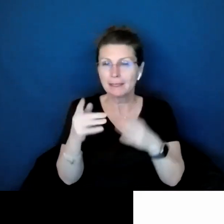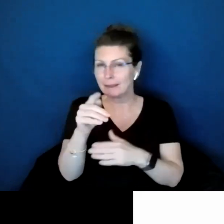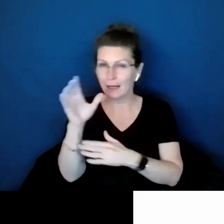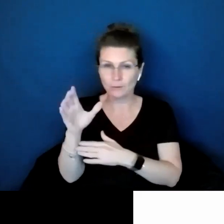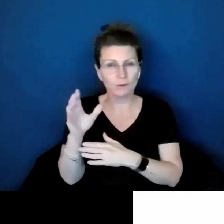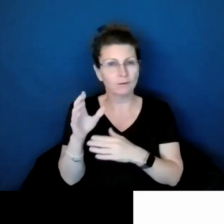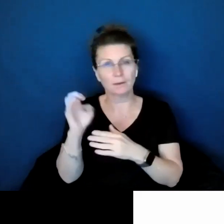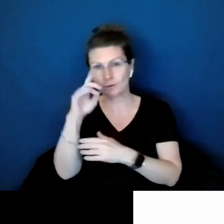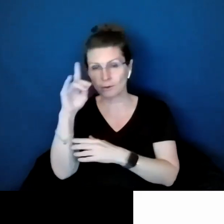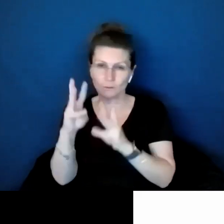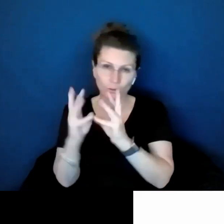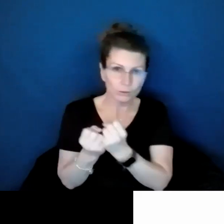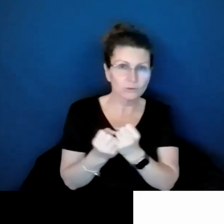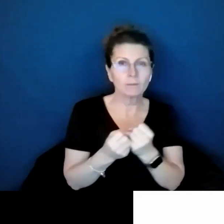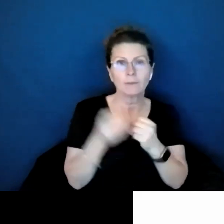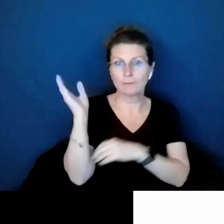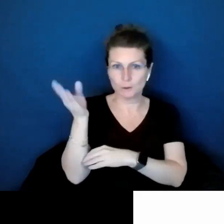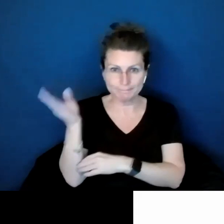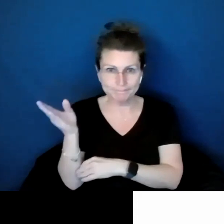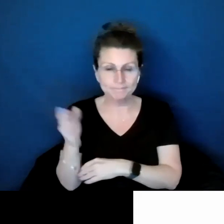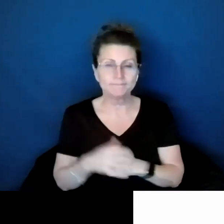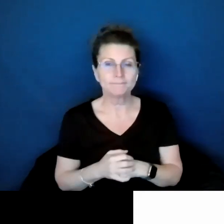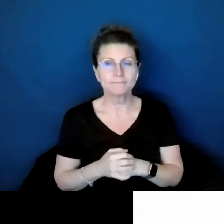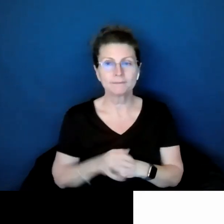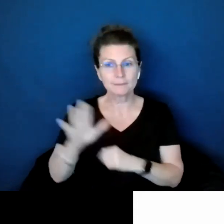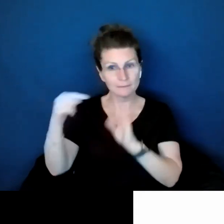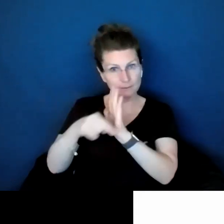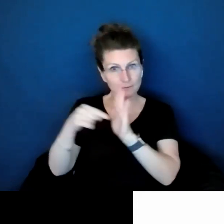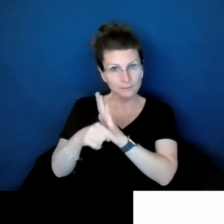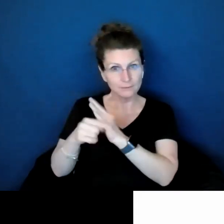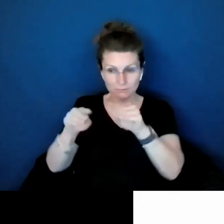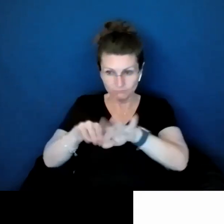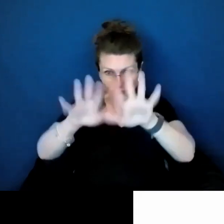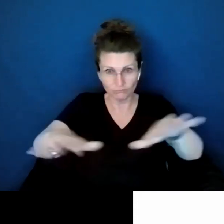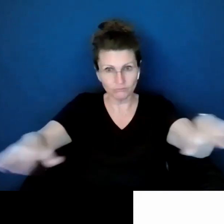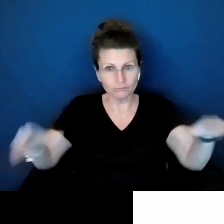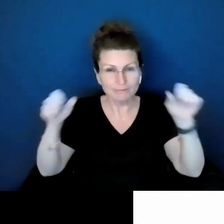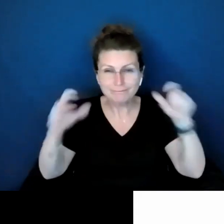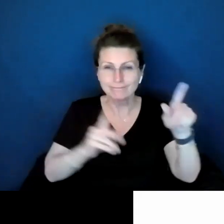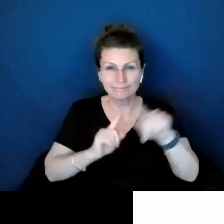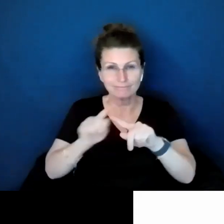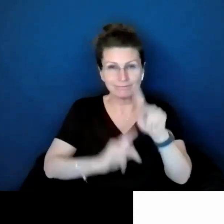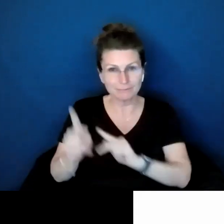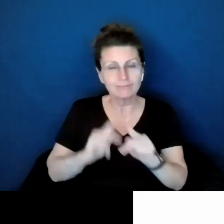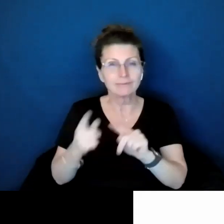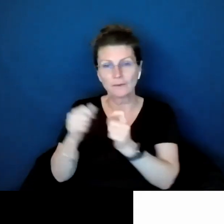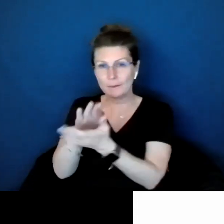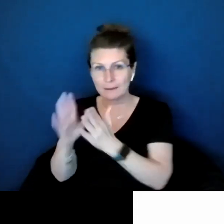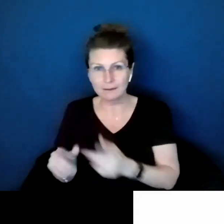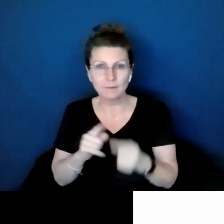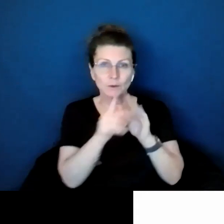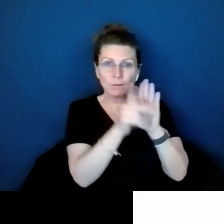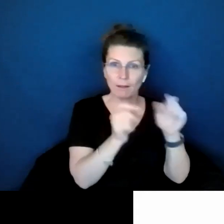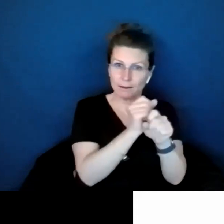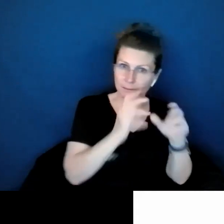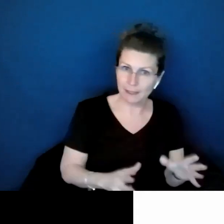workshops. With research that reaches a wide range of audiences, from scholars to policymakers to the general